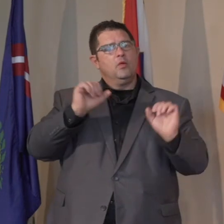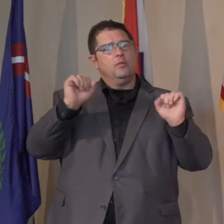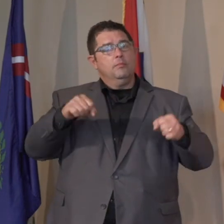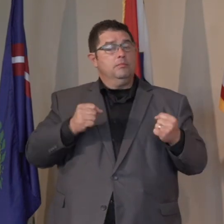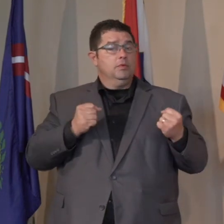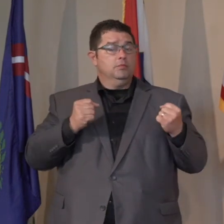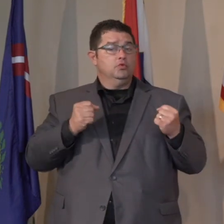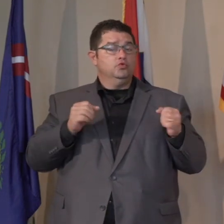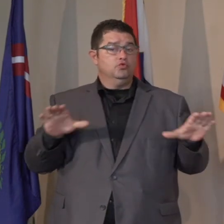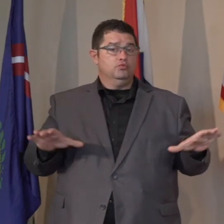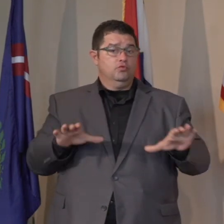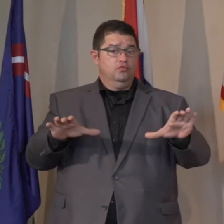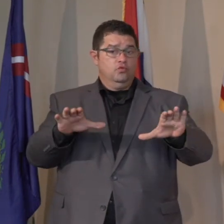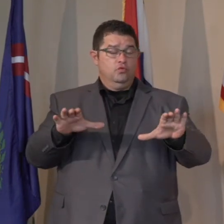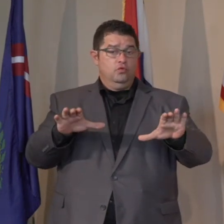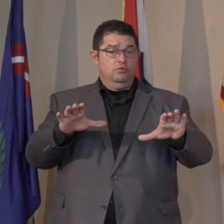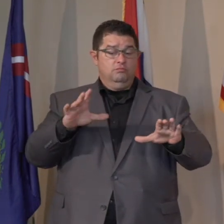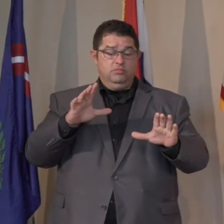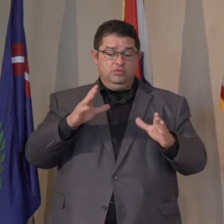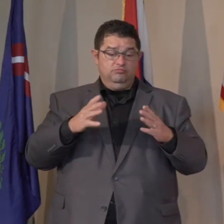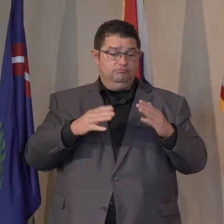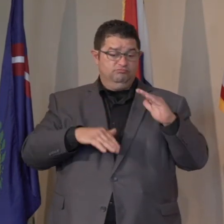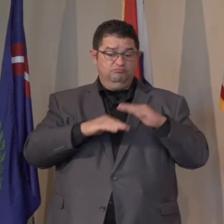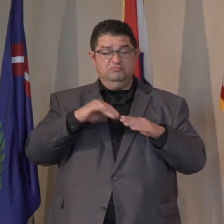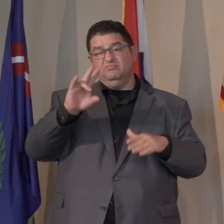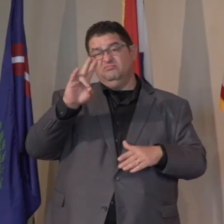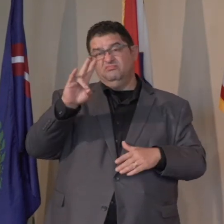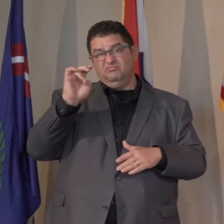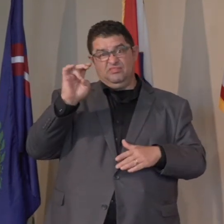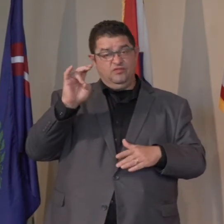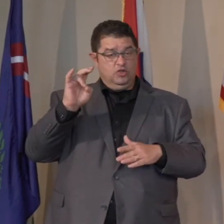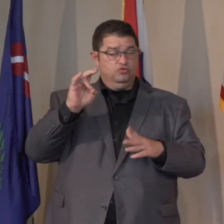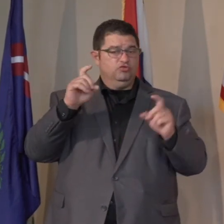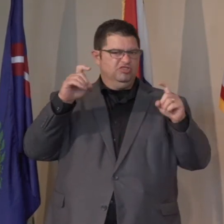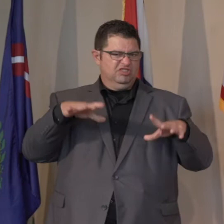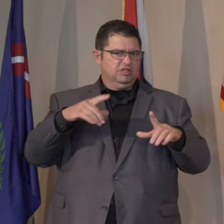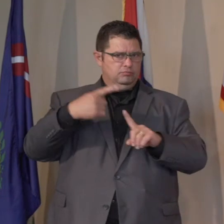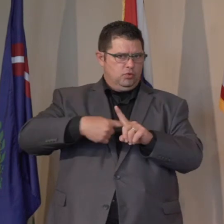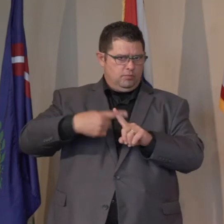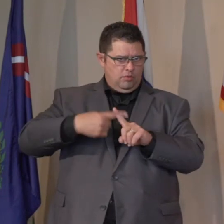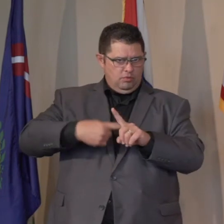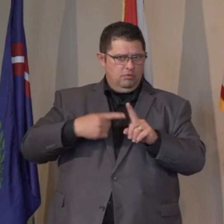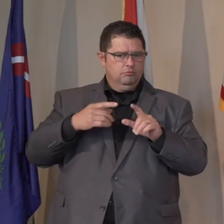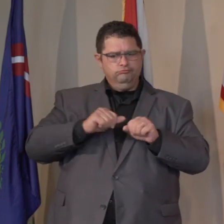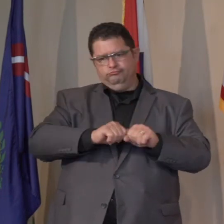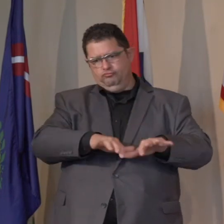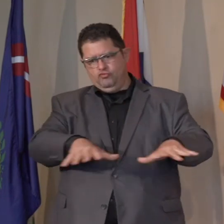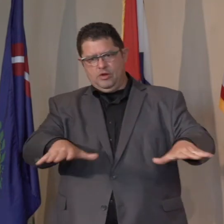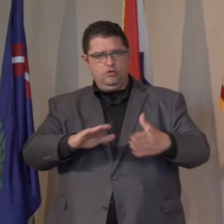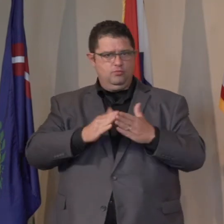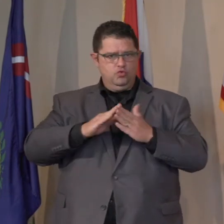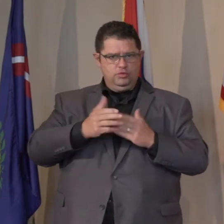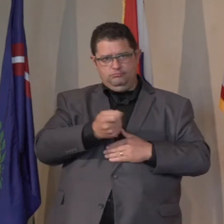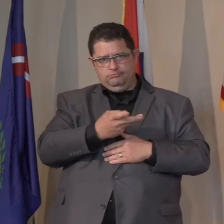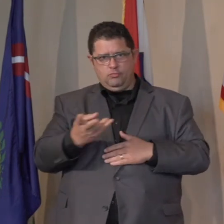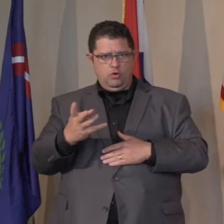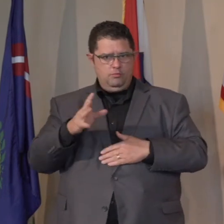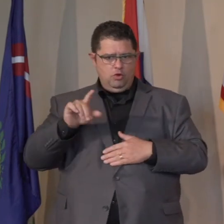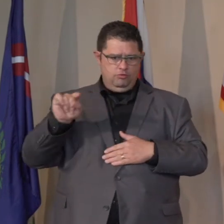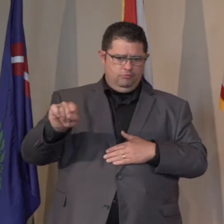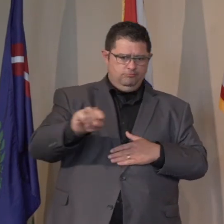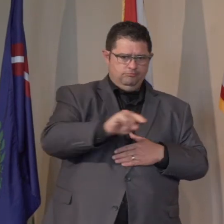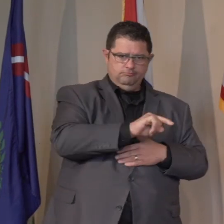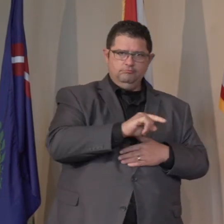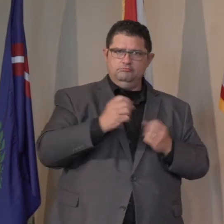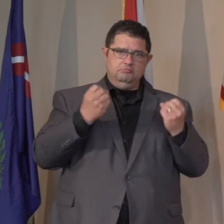perform at least 700 tests per month throughout the community in multiple locations, many of